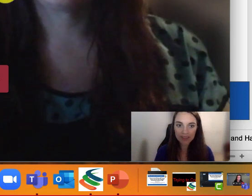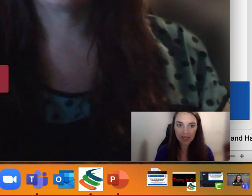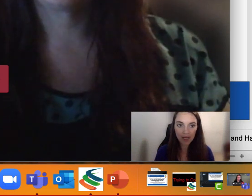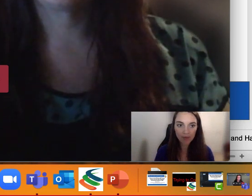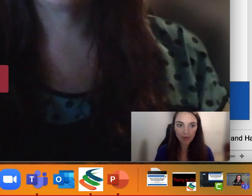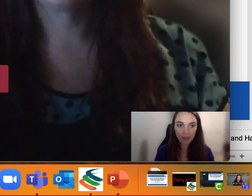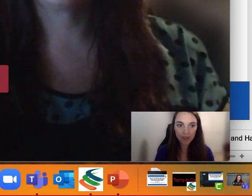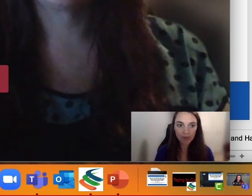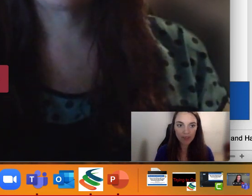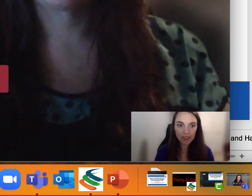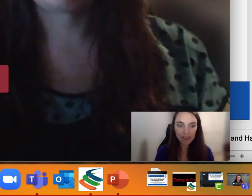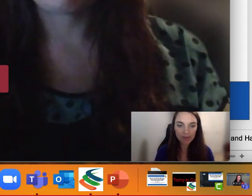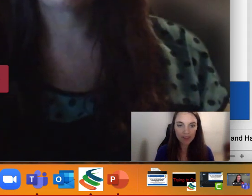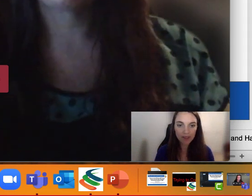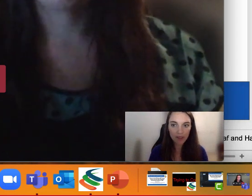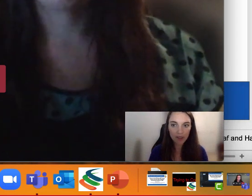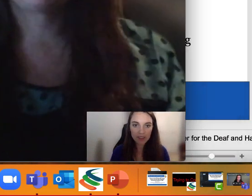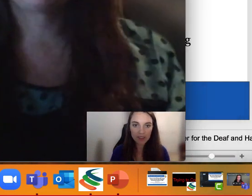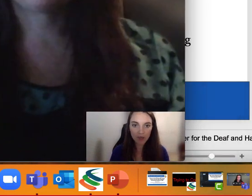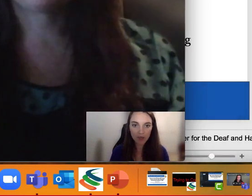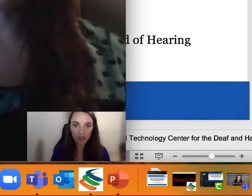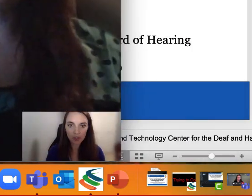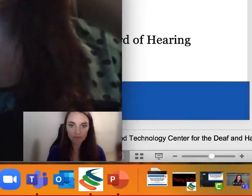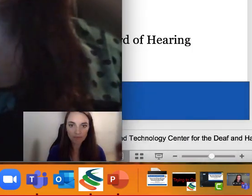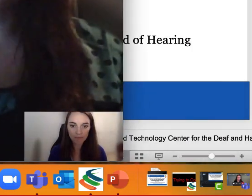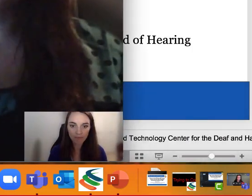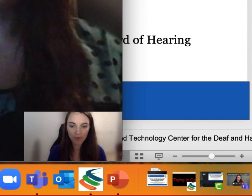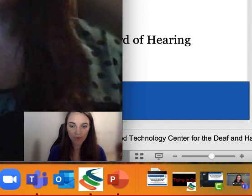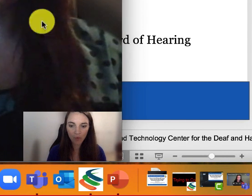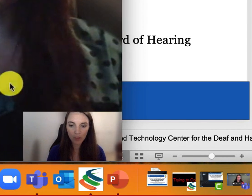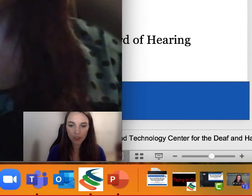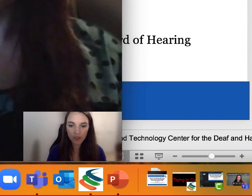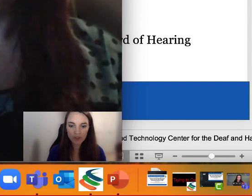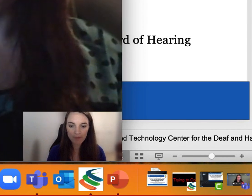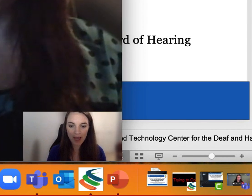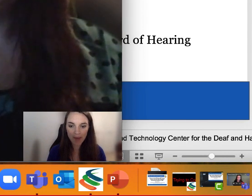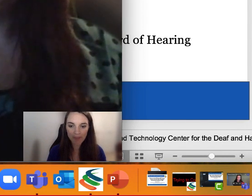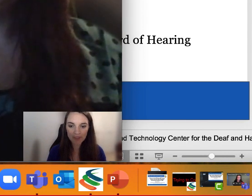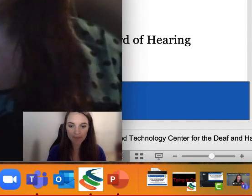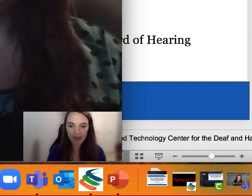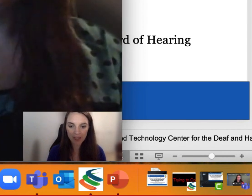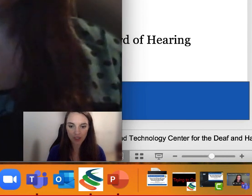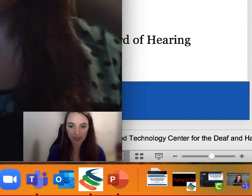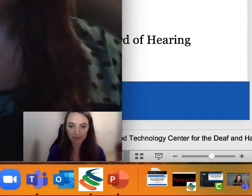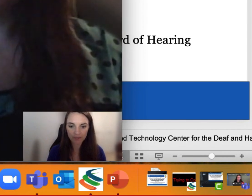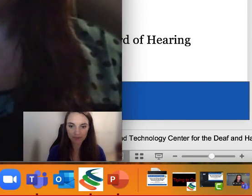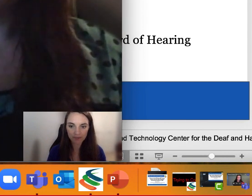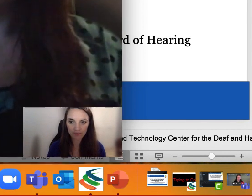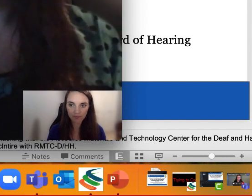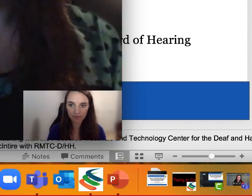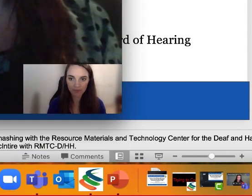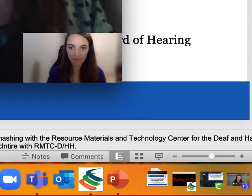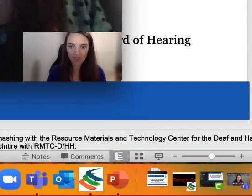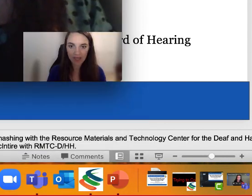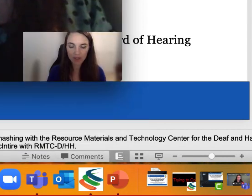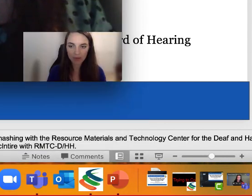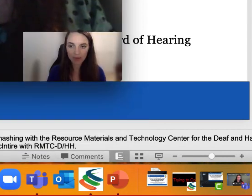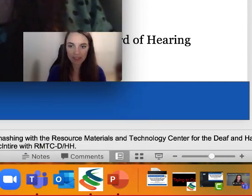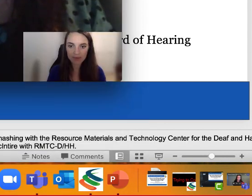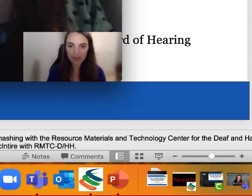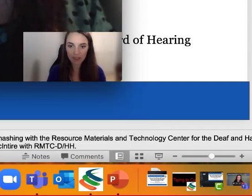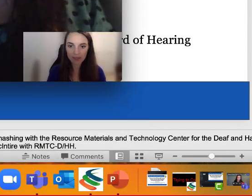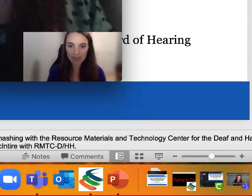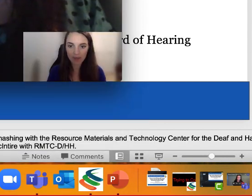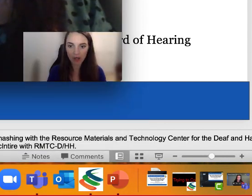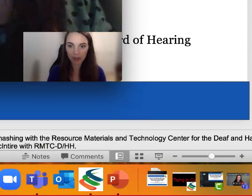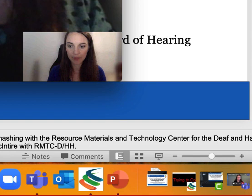is I'm going to make Teams a little bit smaller. We're going to do some app smashing. Okay, so I'm to